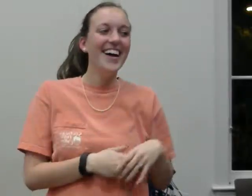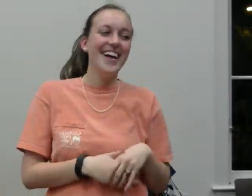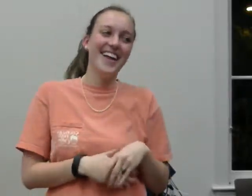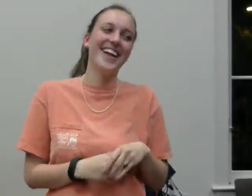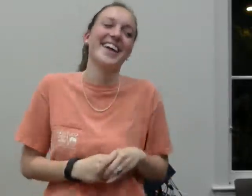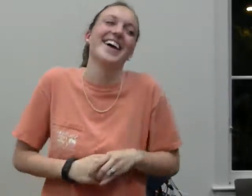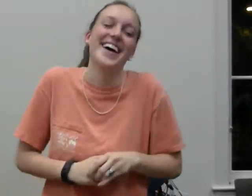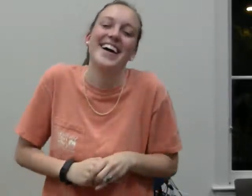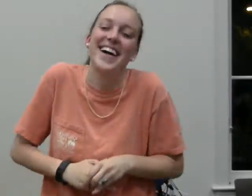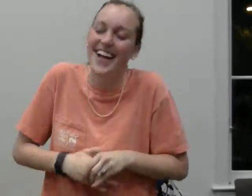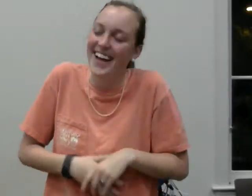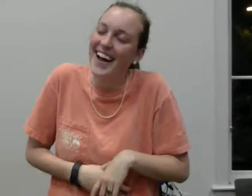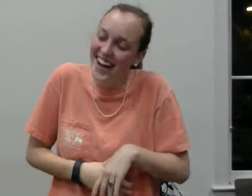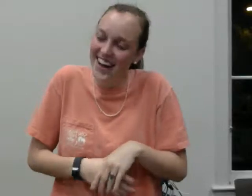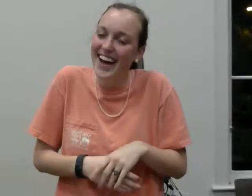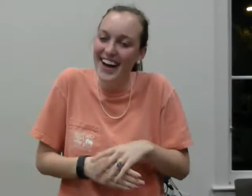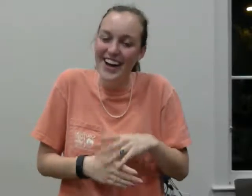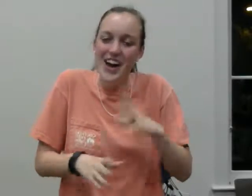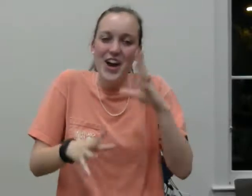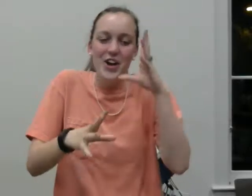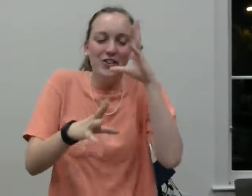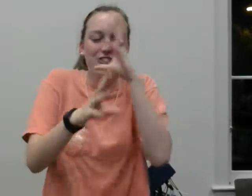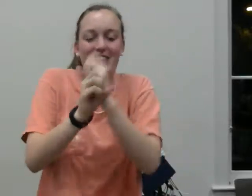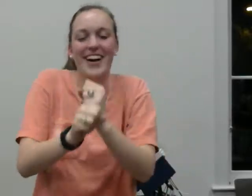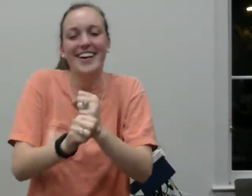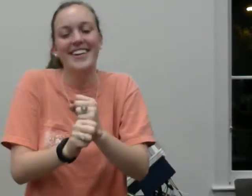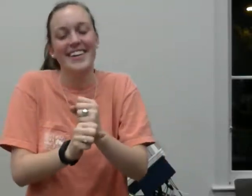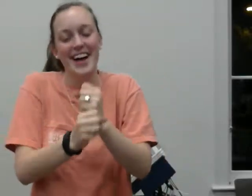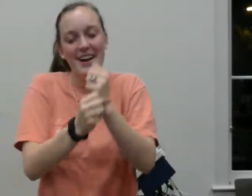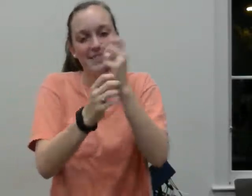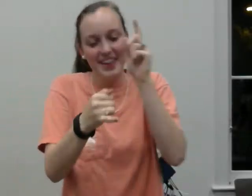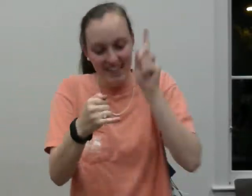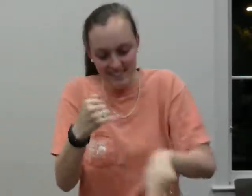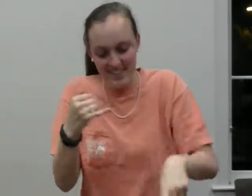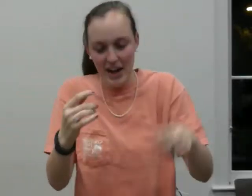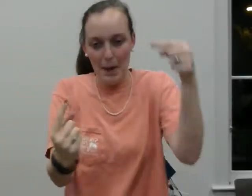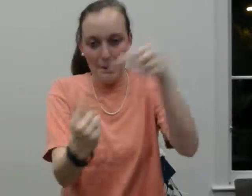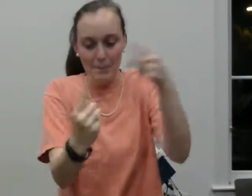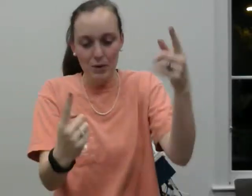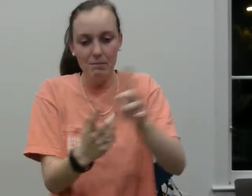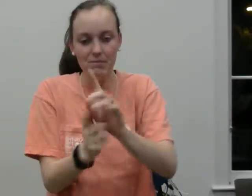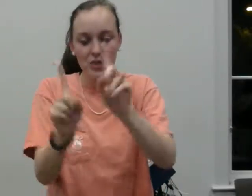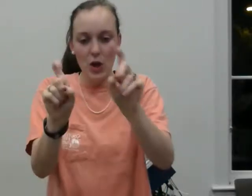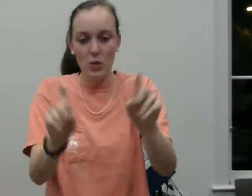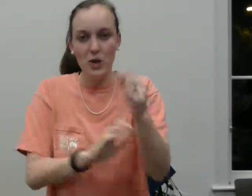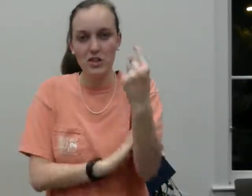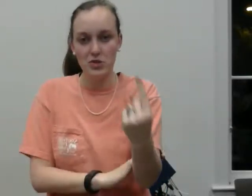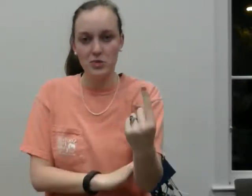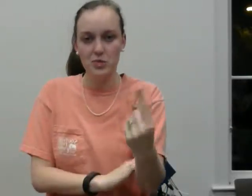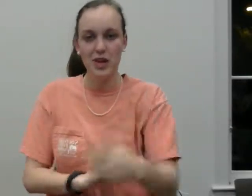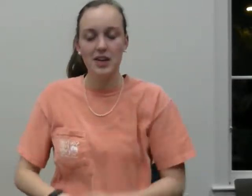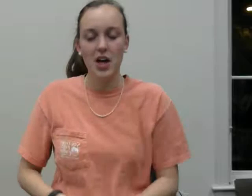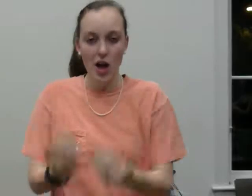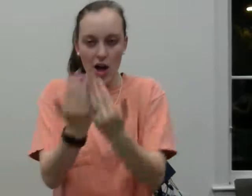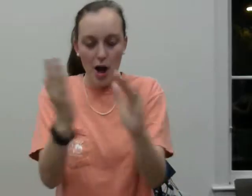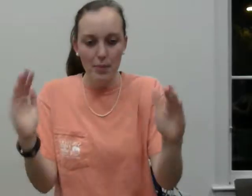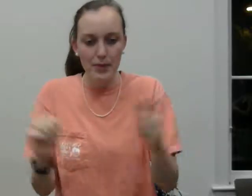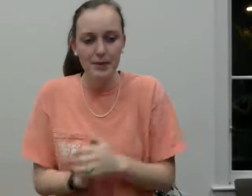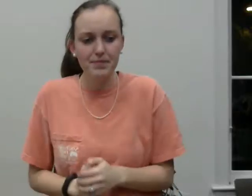recap some of the finer points of our glorious American Revolution. Question number 1 open, just asking you what were some of the weaknesses and